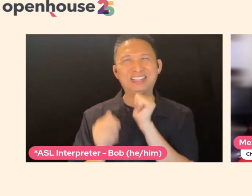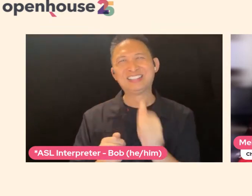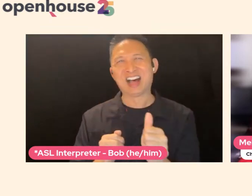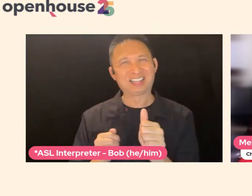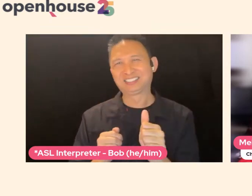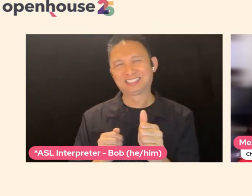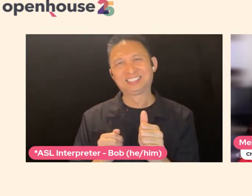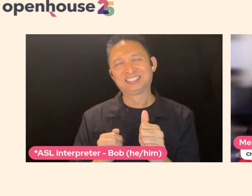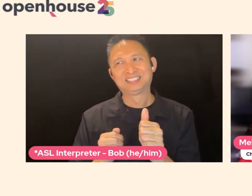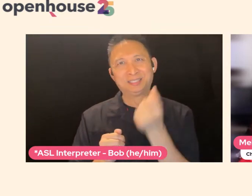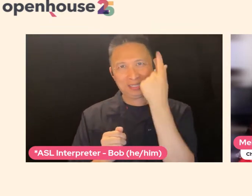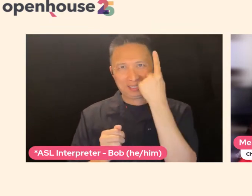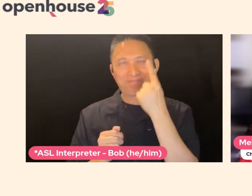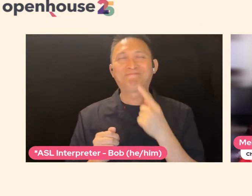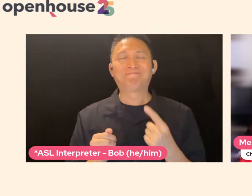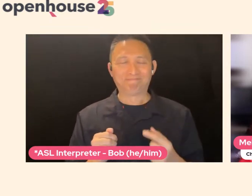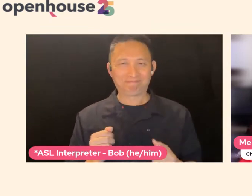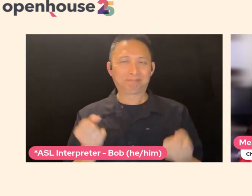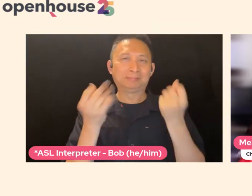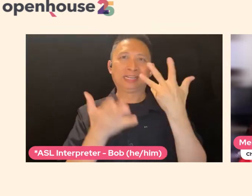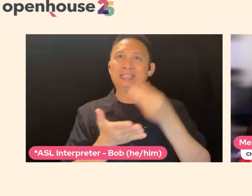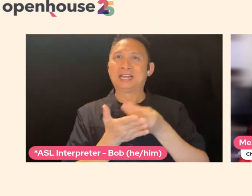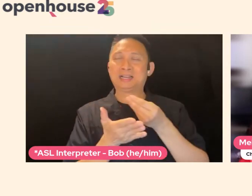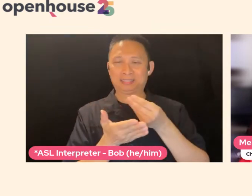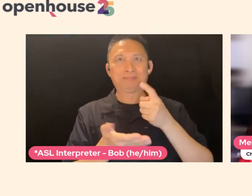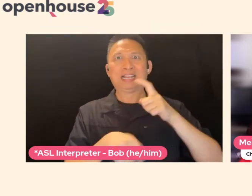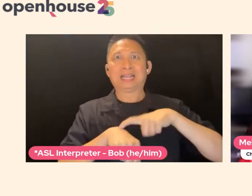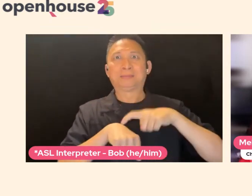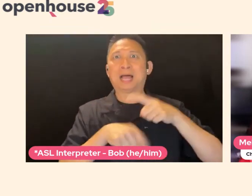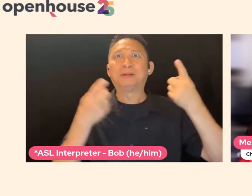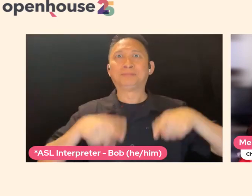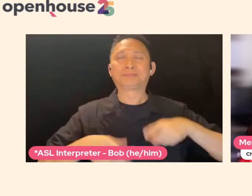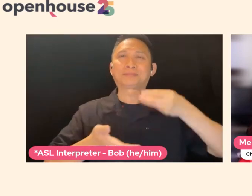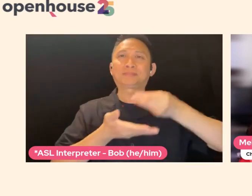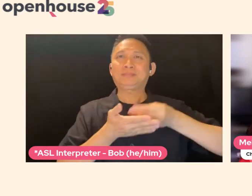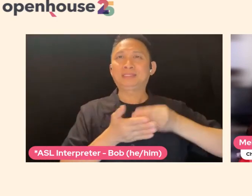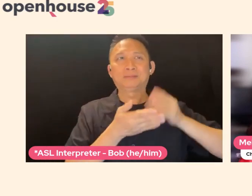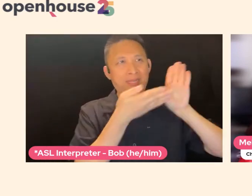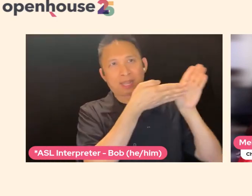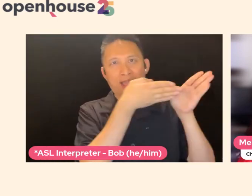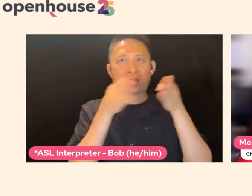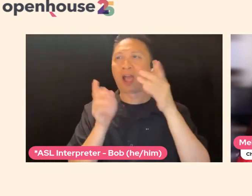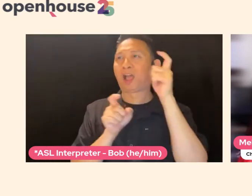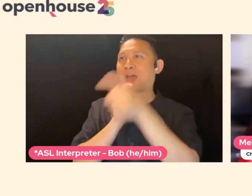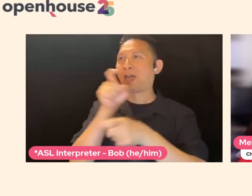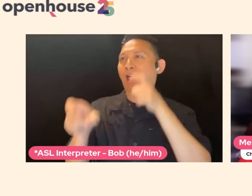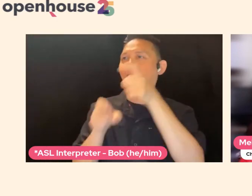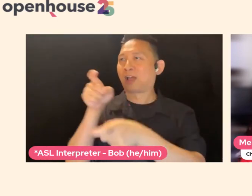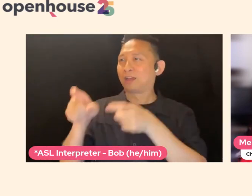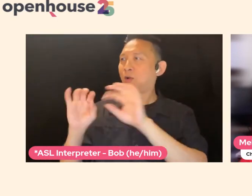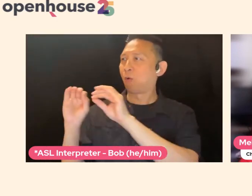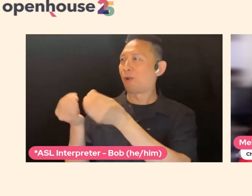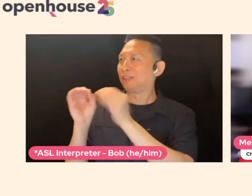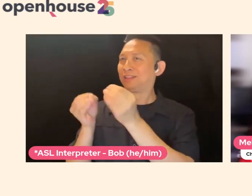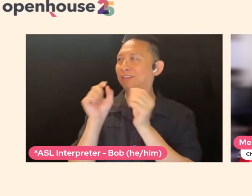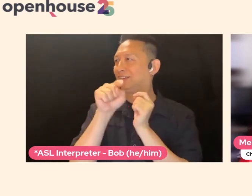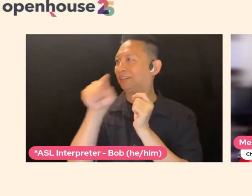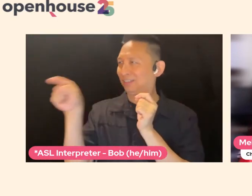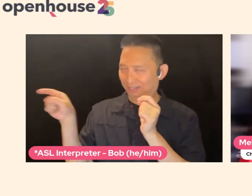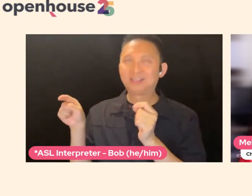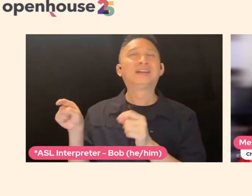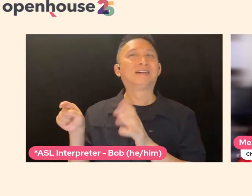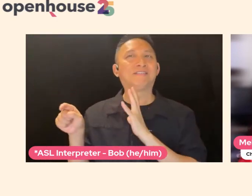A lot of time funding goes to organizations that really do not know what it means to do the work when it comes to our